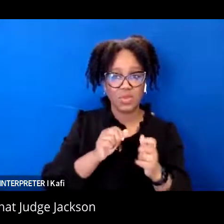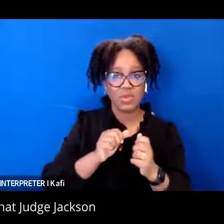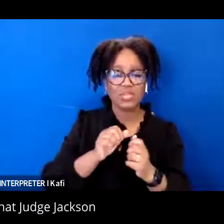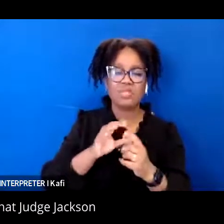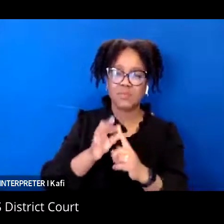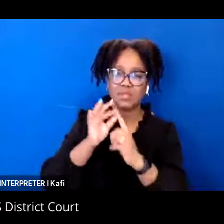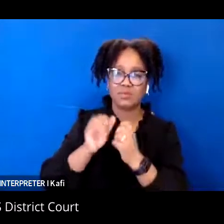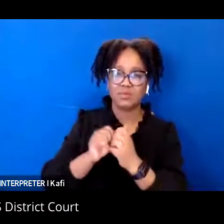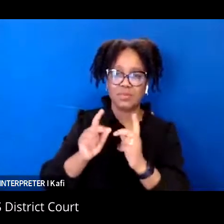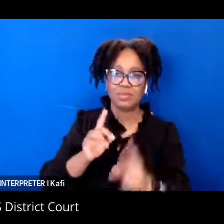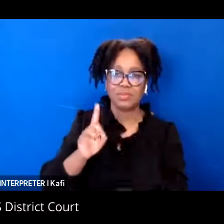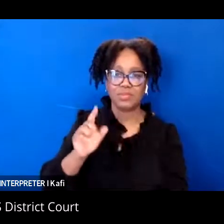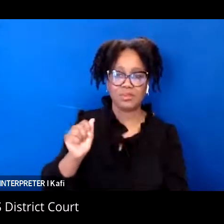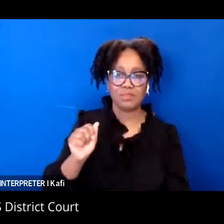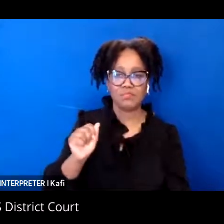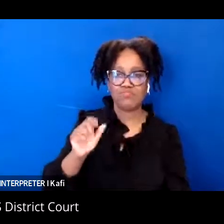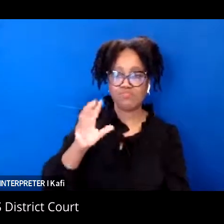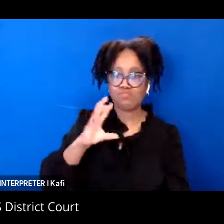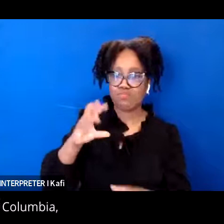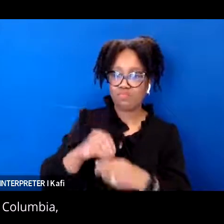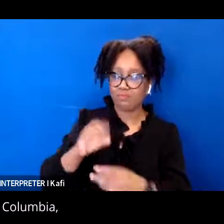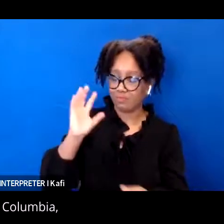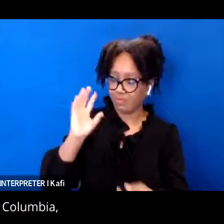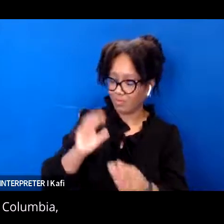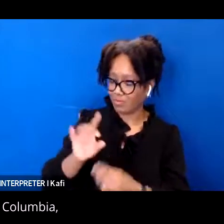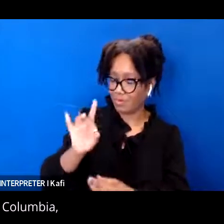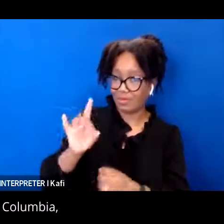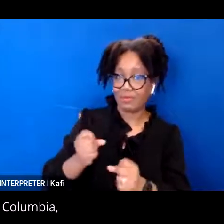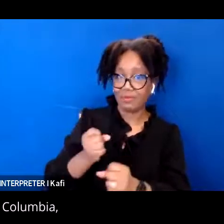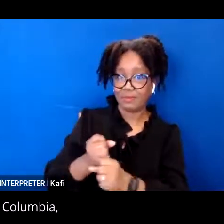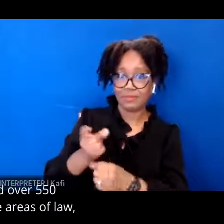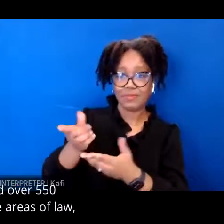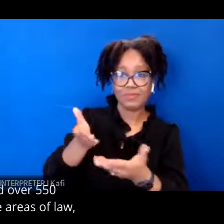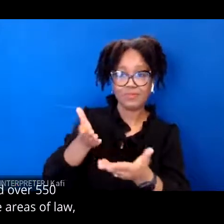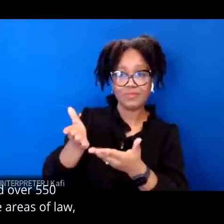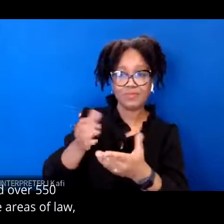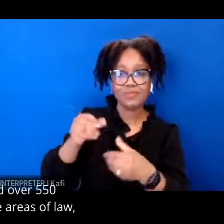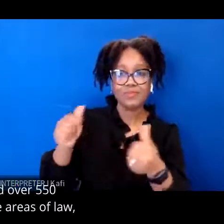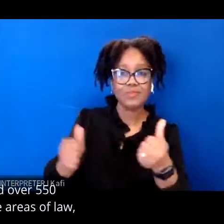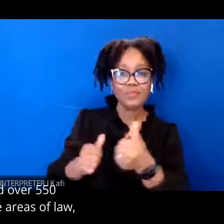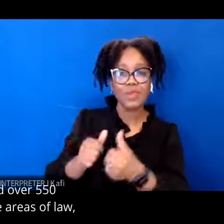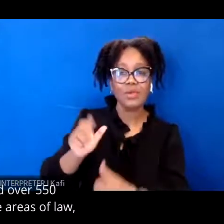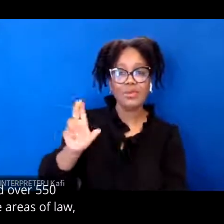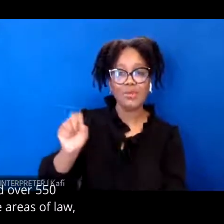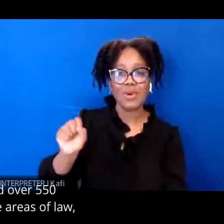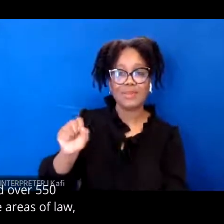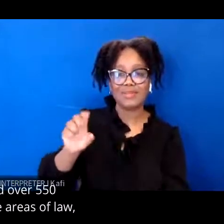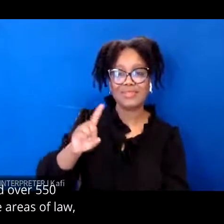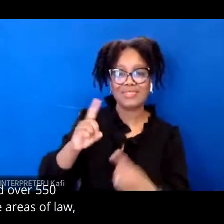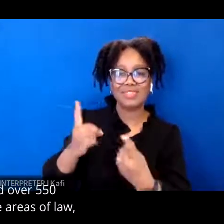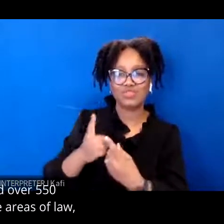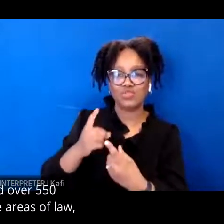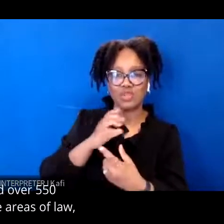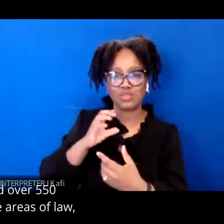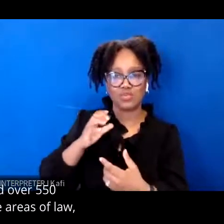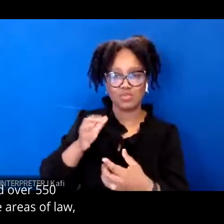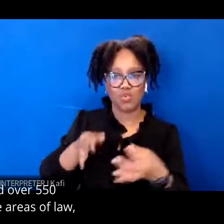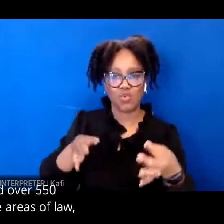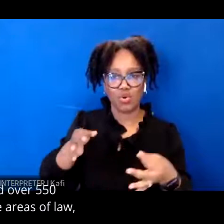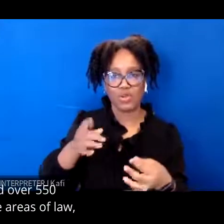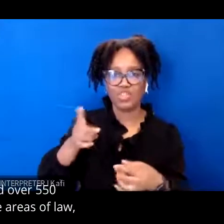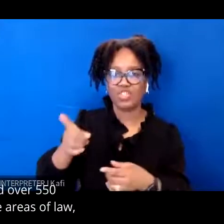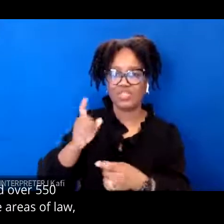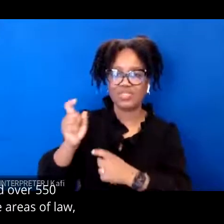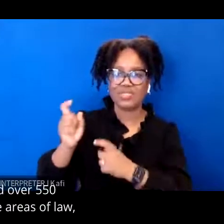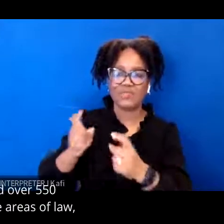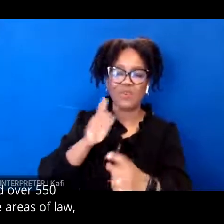judge jackson has served on the u.s district court for the district of columbia she has authored over 550 opinions on multiple